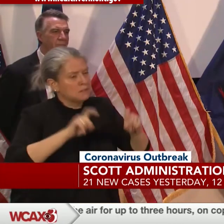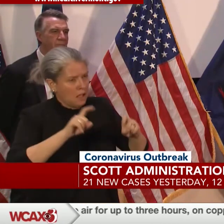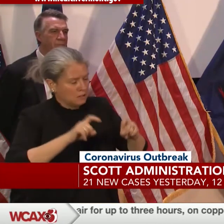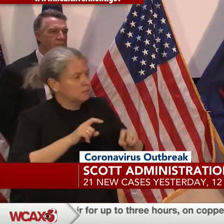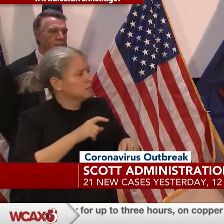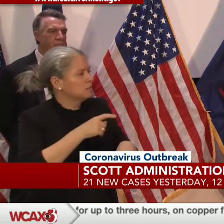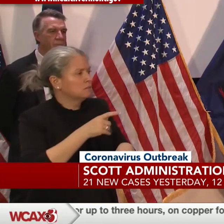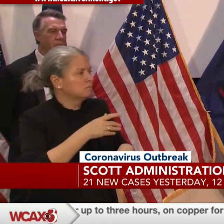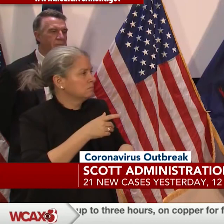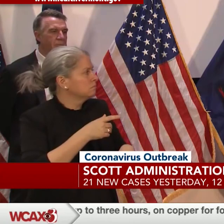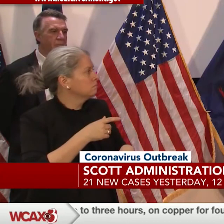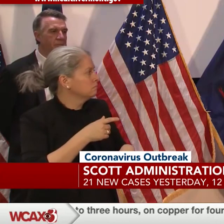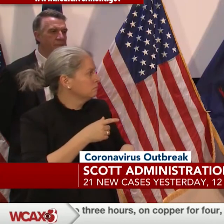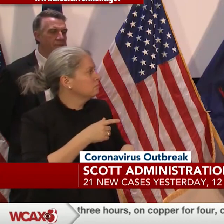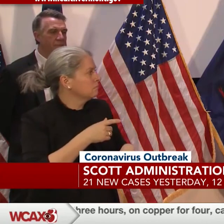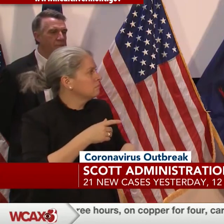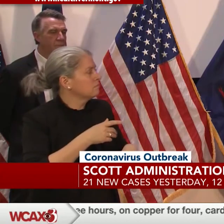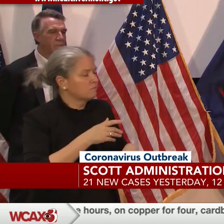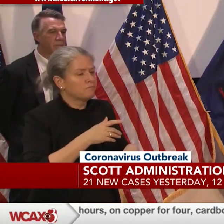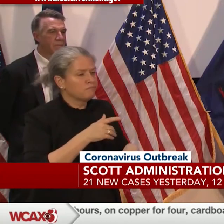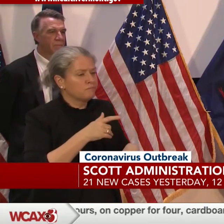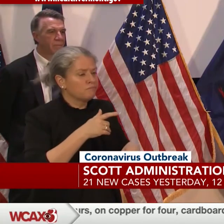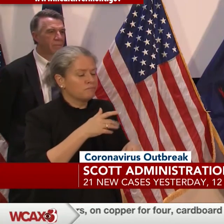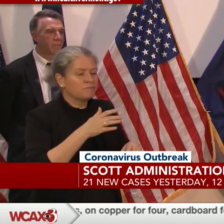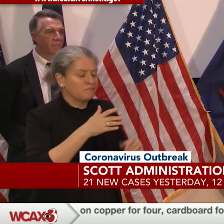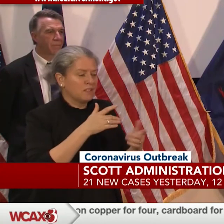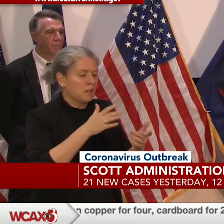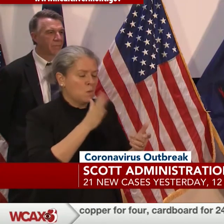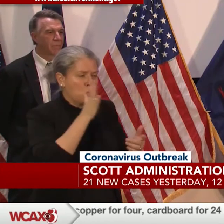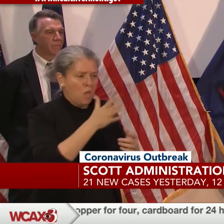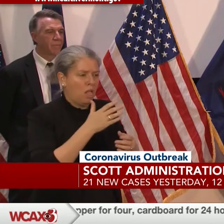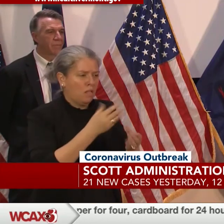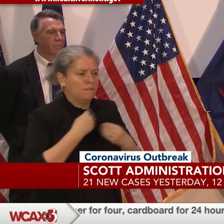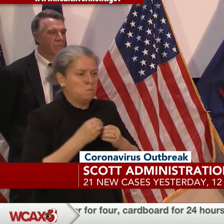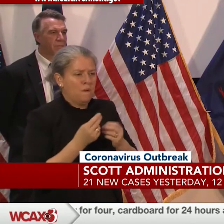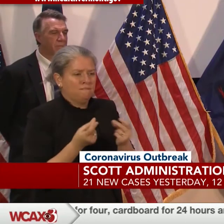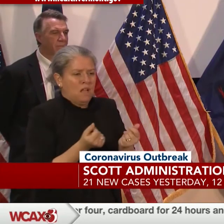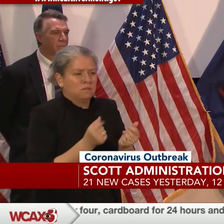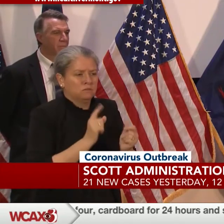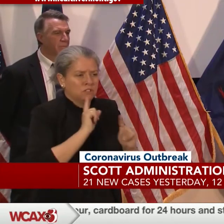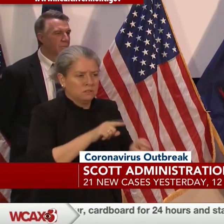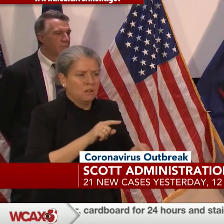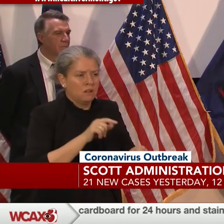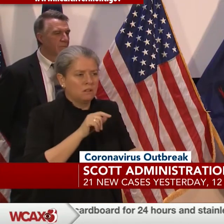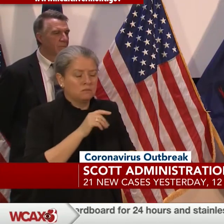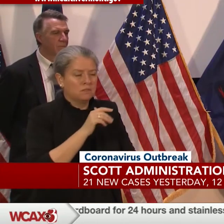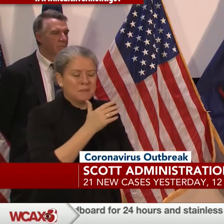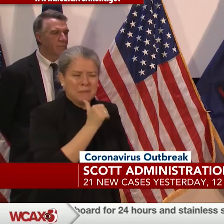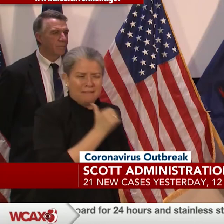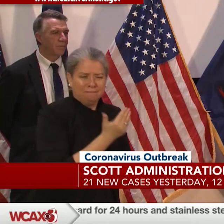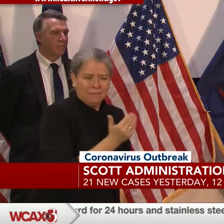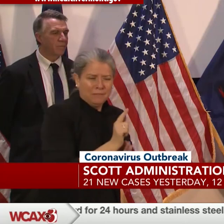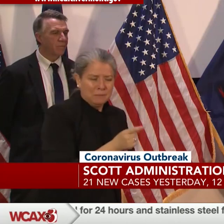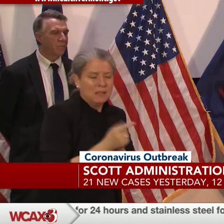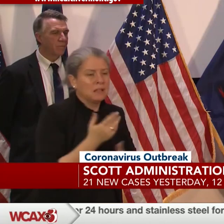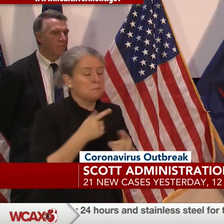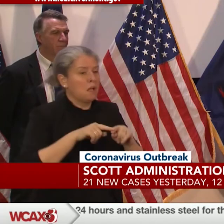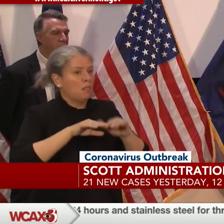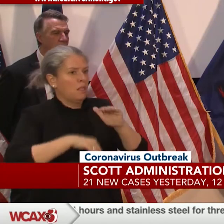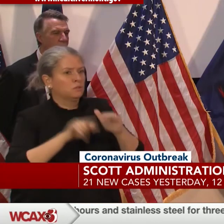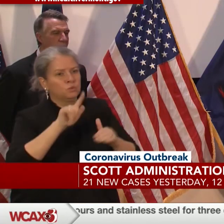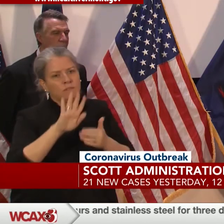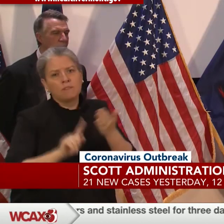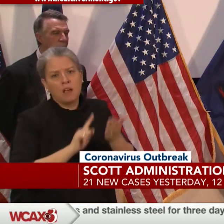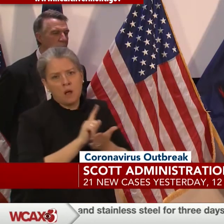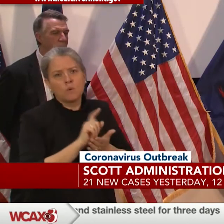even greater, improved over the 24-hour turnaround. Even if it's not in 15 minutes. And those are going to